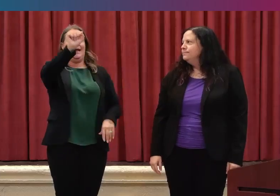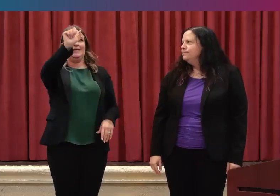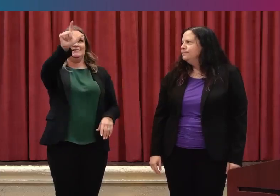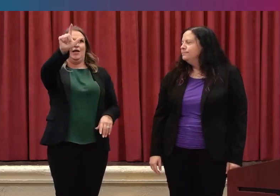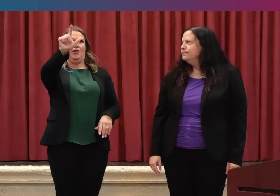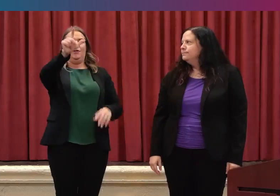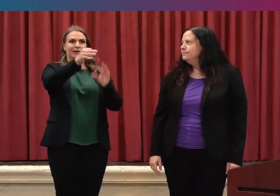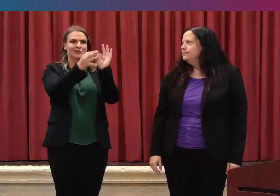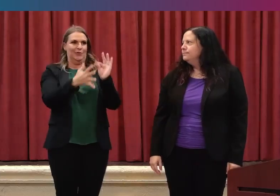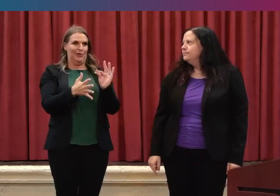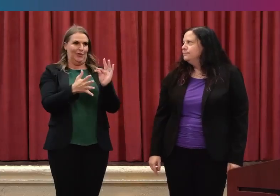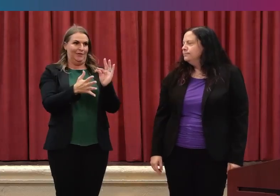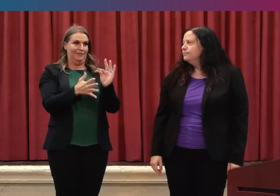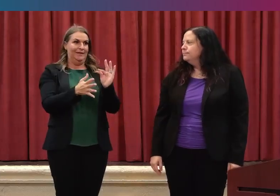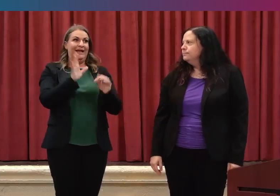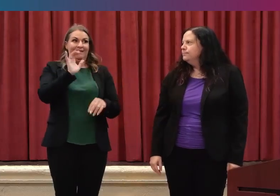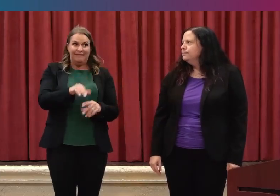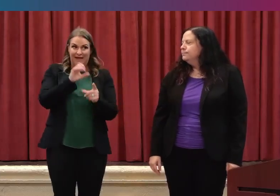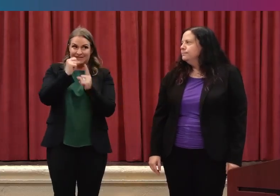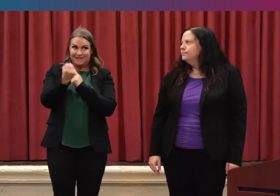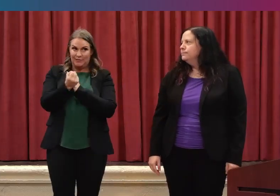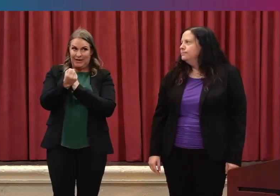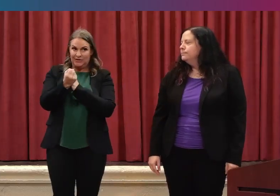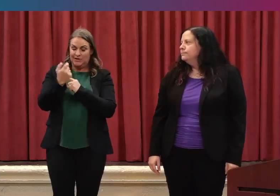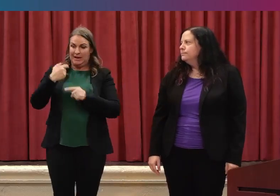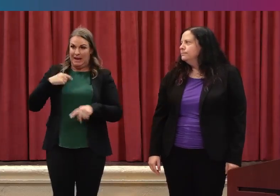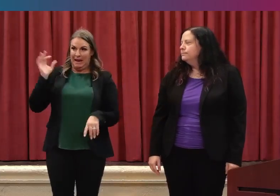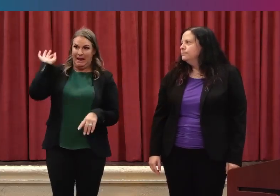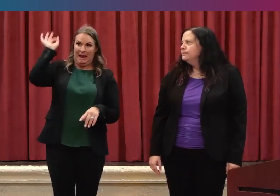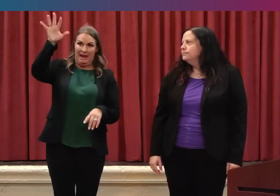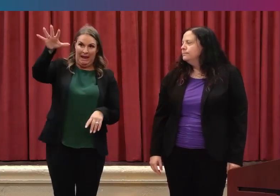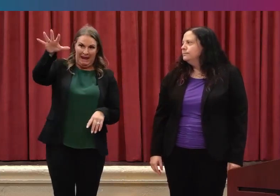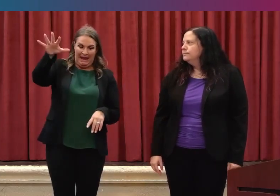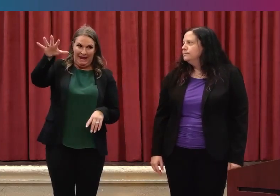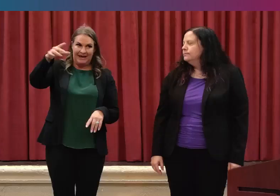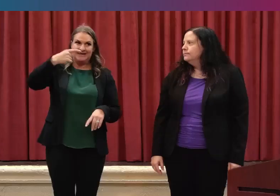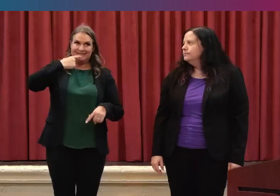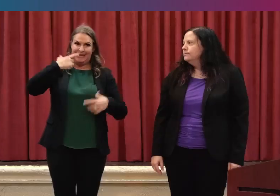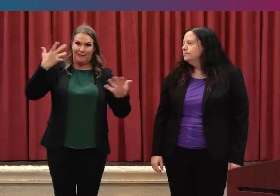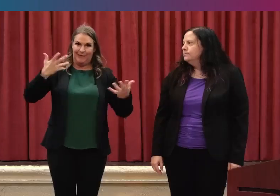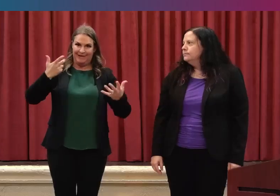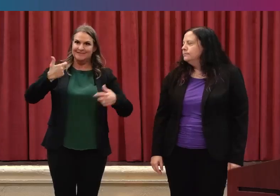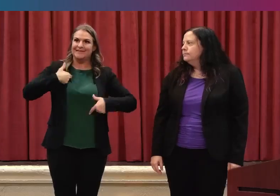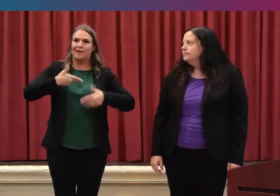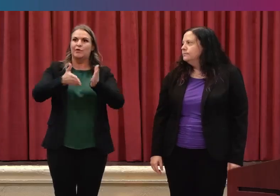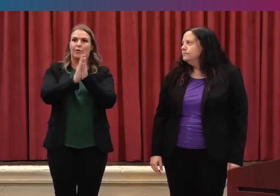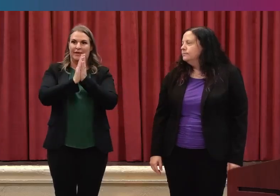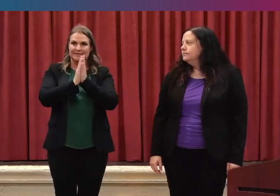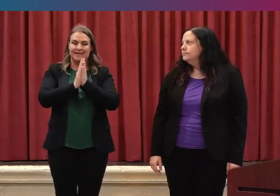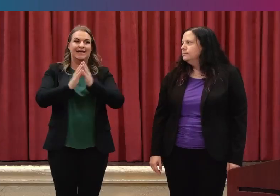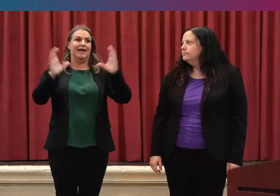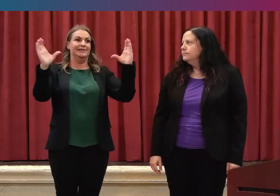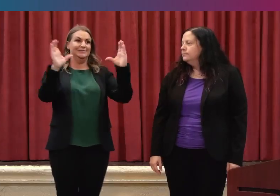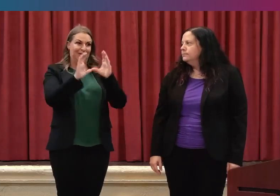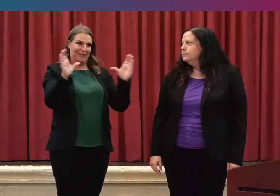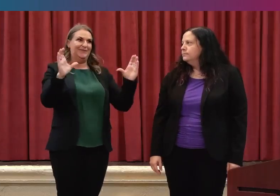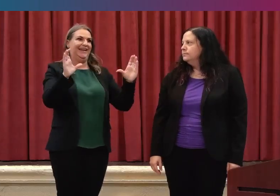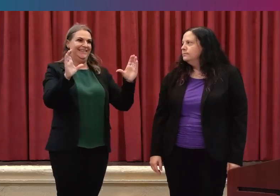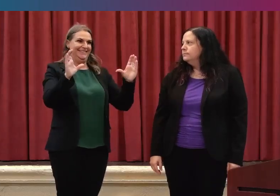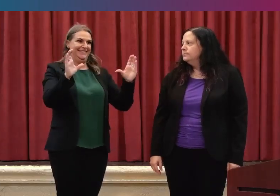So if you requested an ASL interpreter in that situation, I would add that I'm